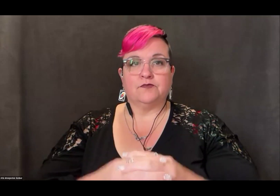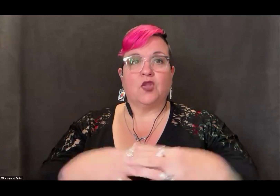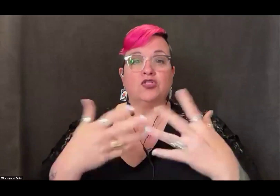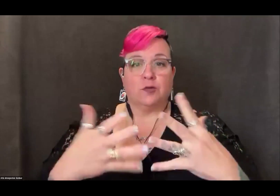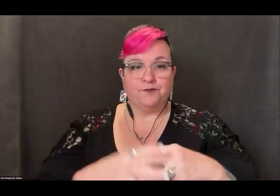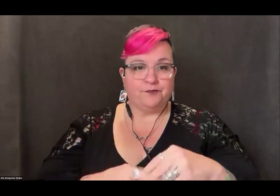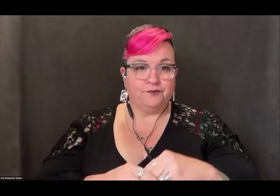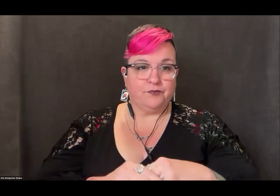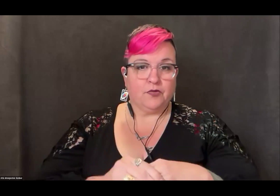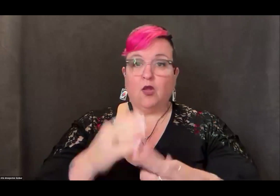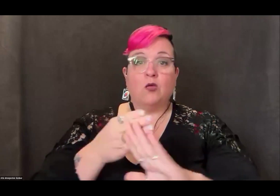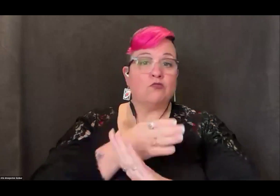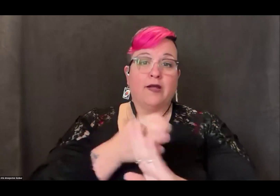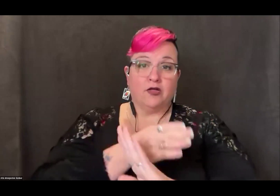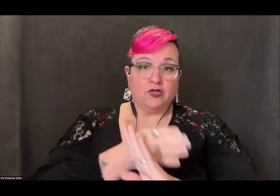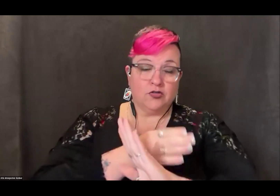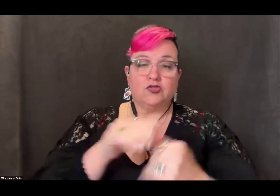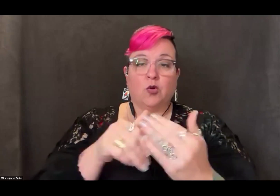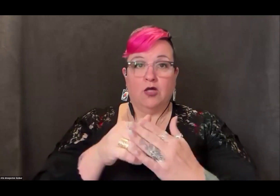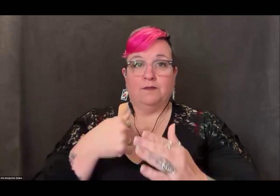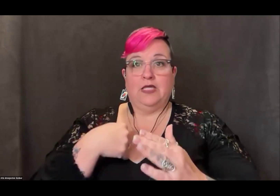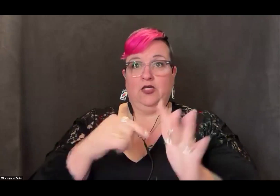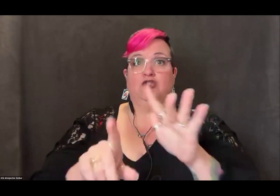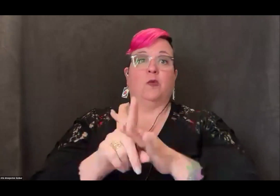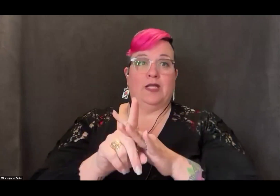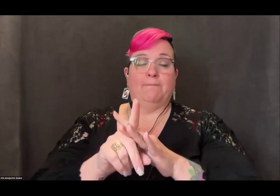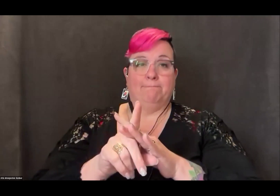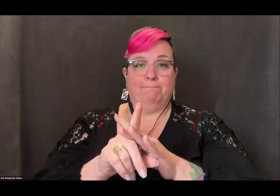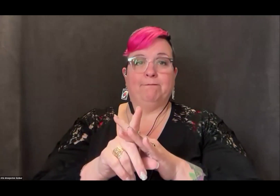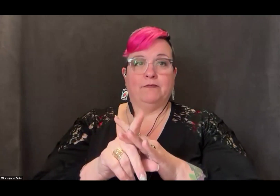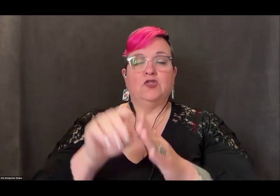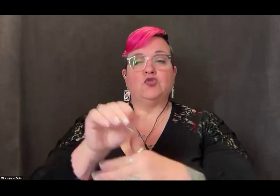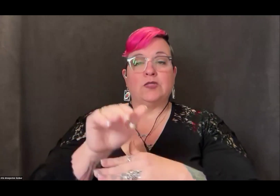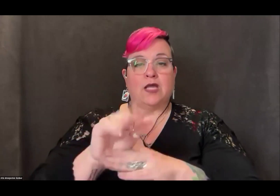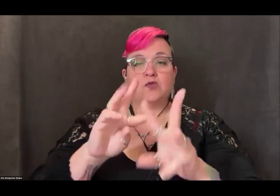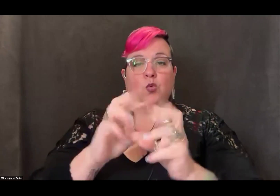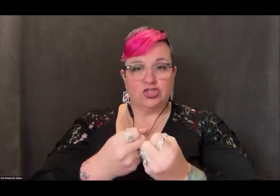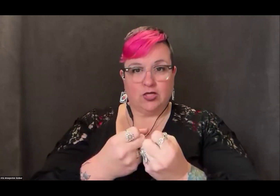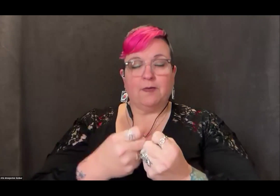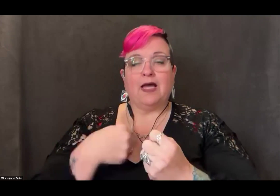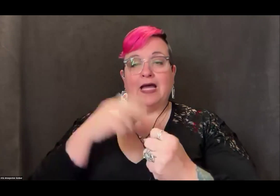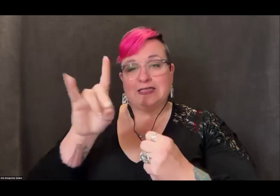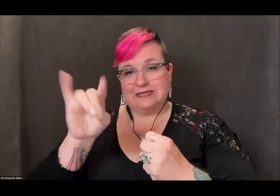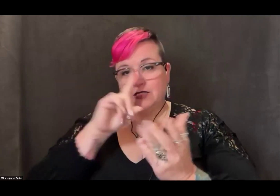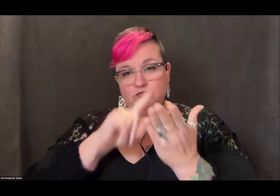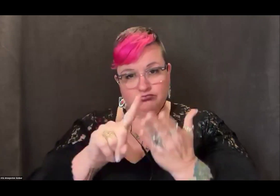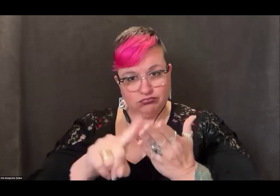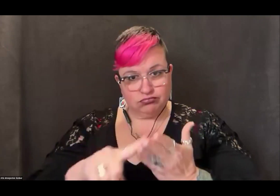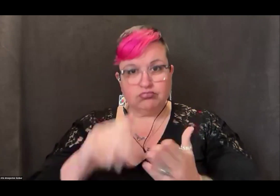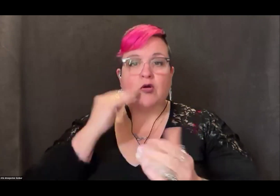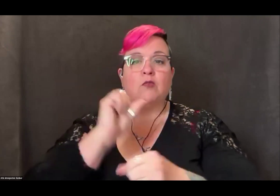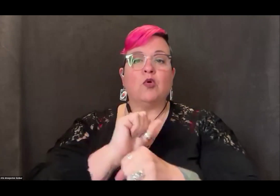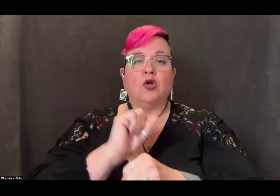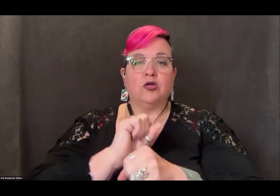So prior to me showing up to tonight's workshop, I did a little bit of homework so that I